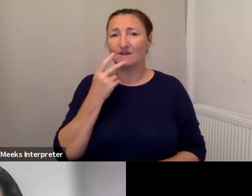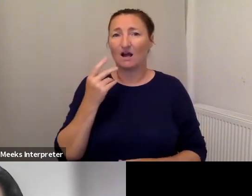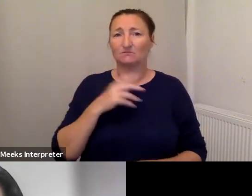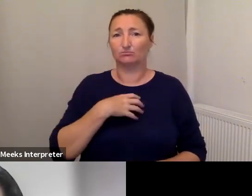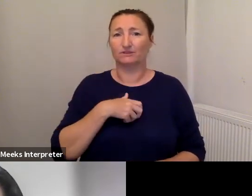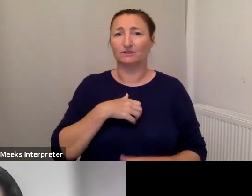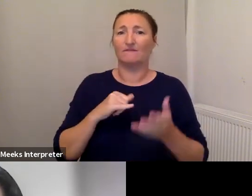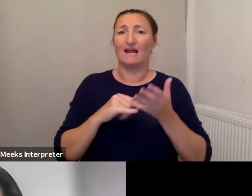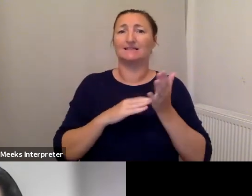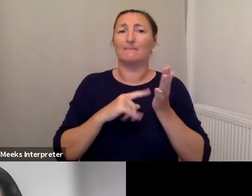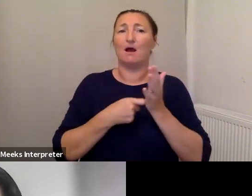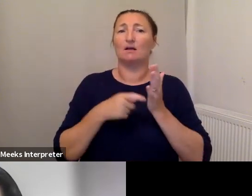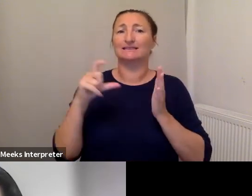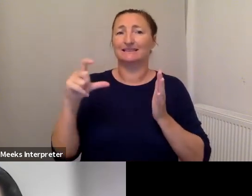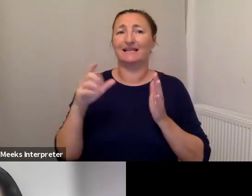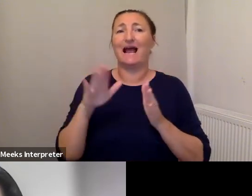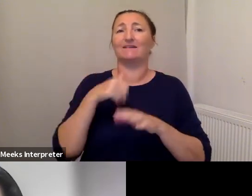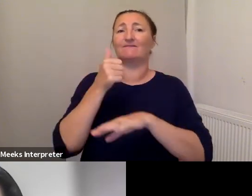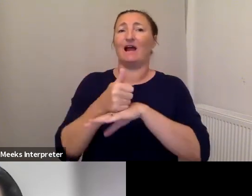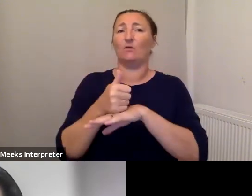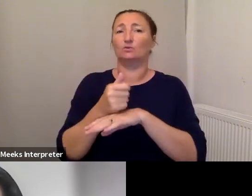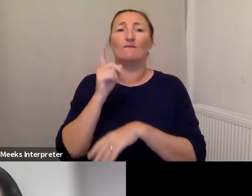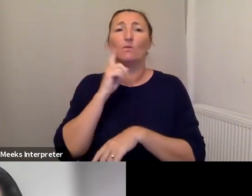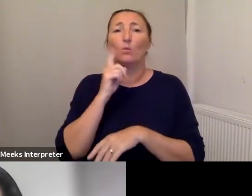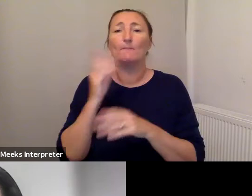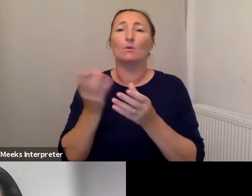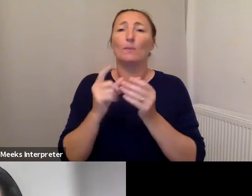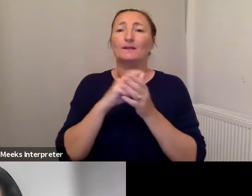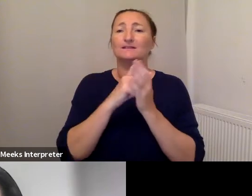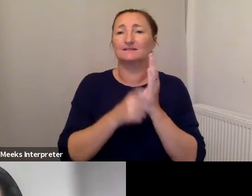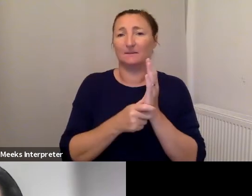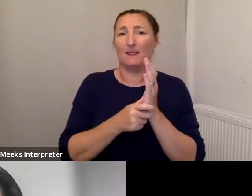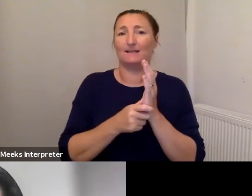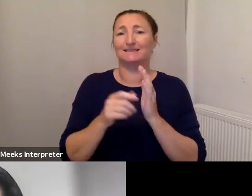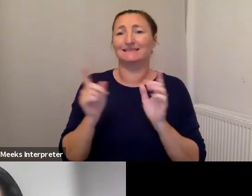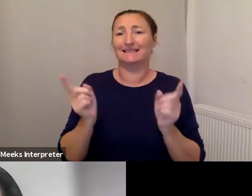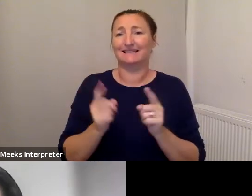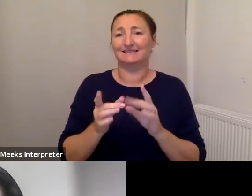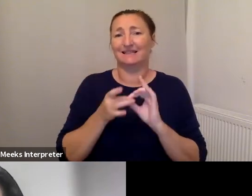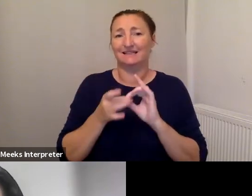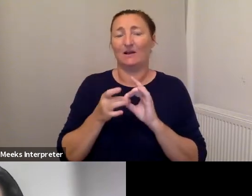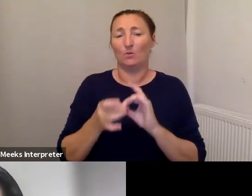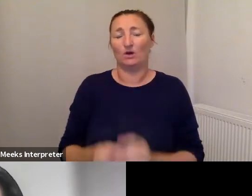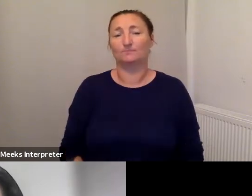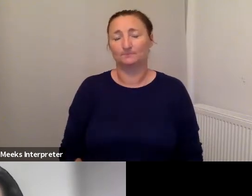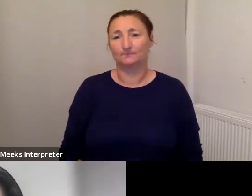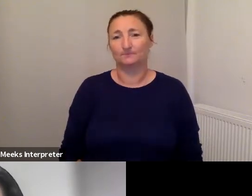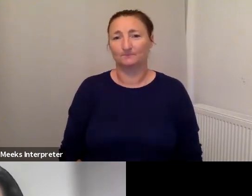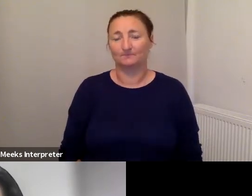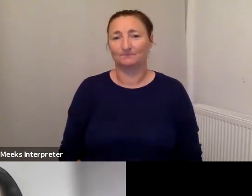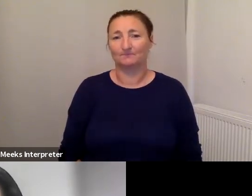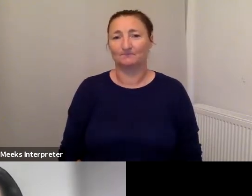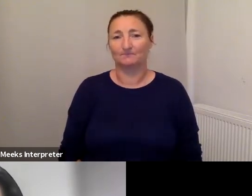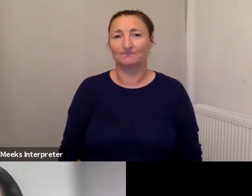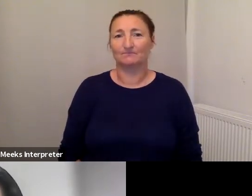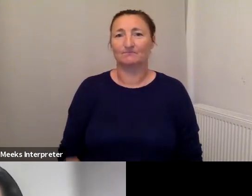a founder of the Women with Disabilities India Network. I'd like to say